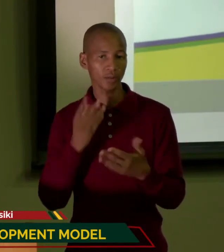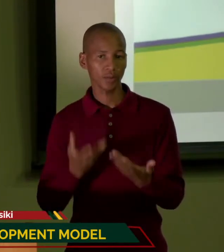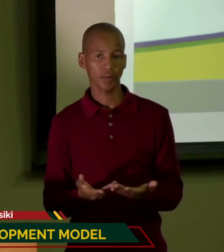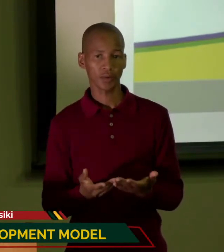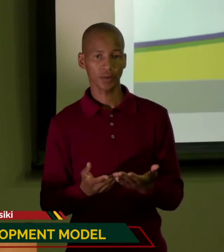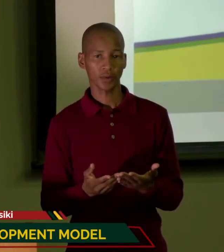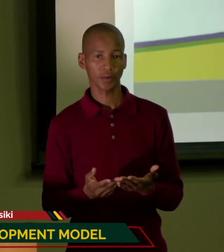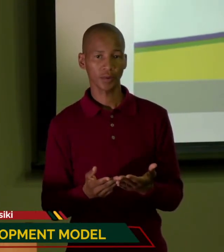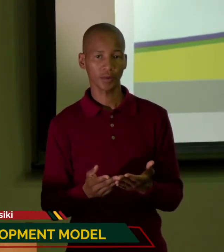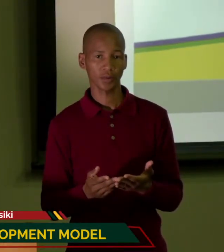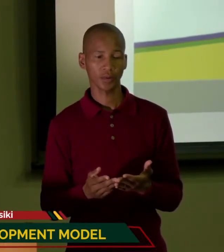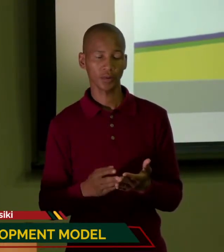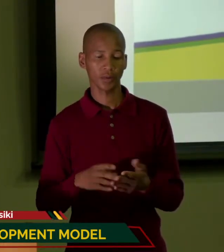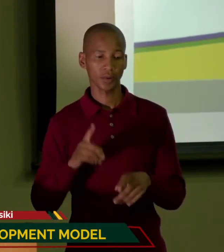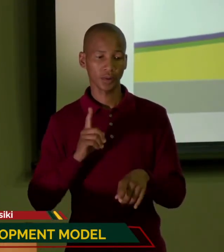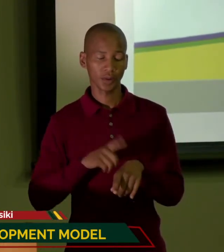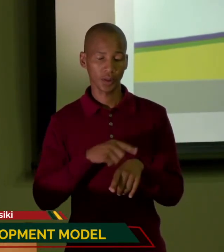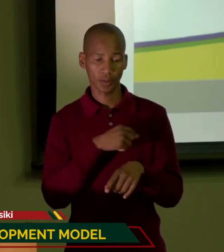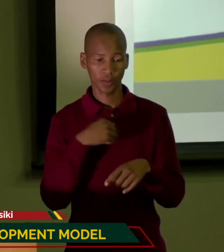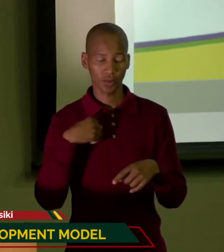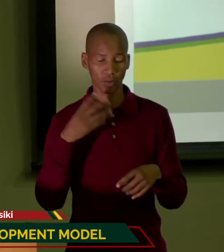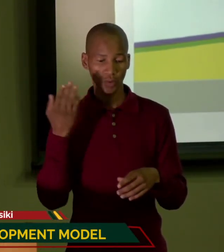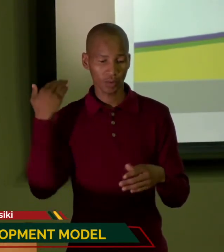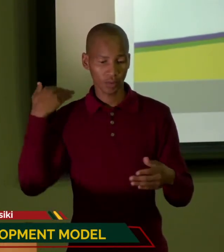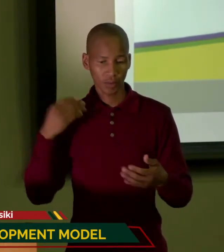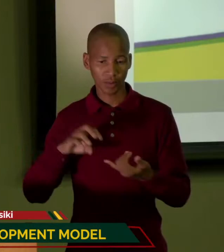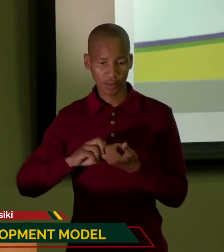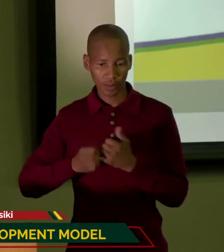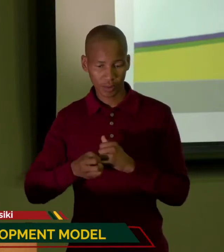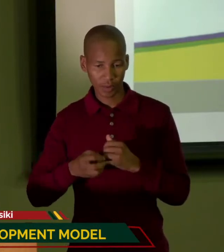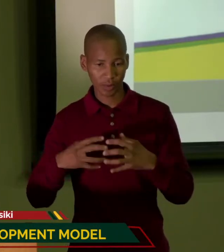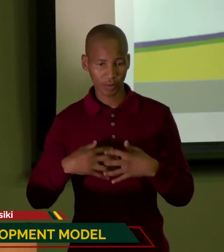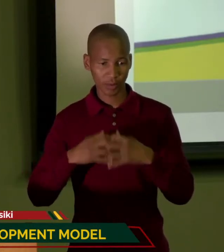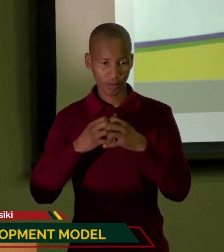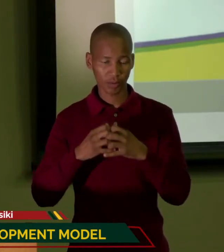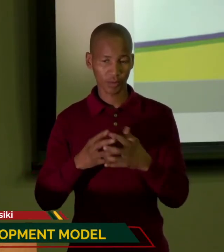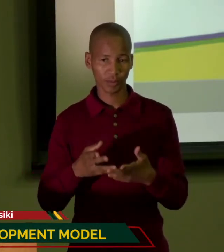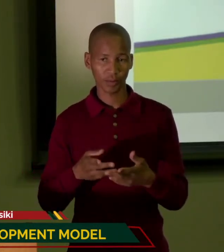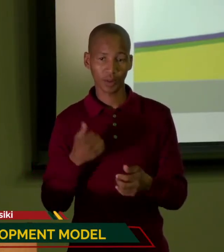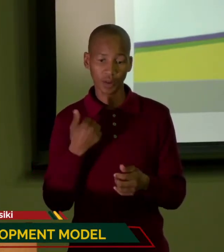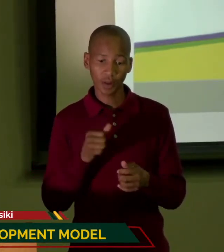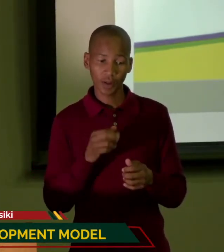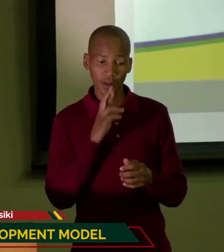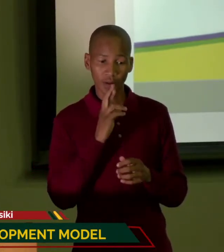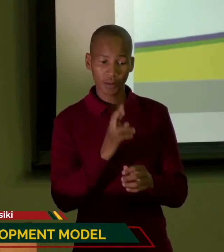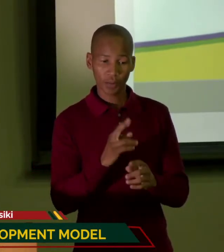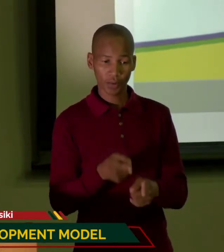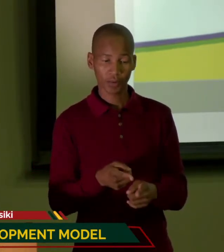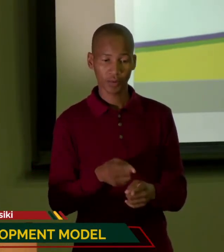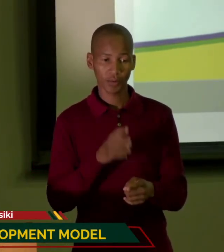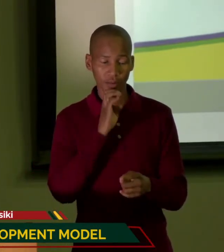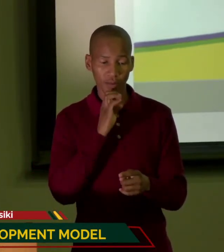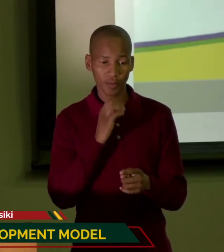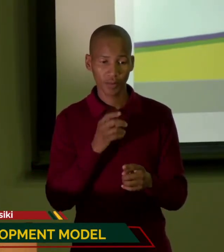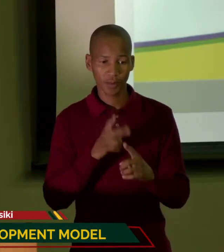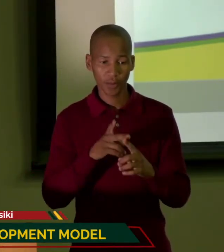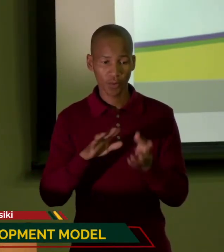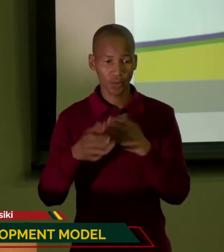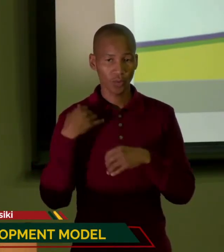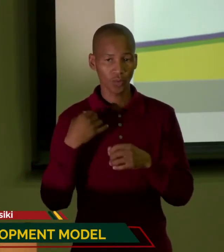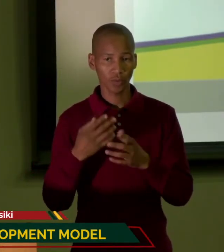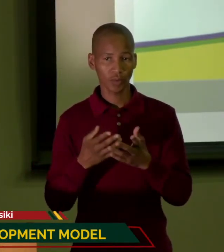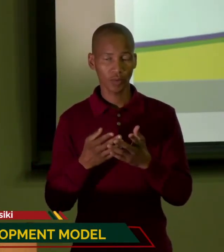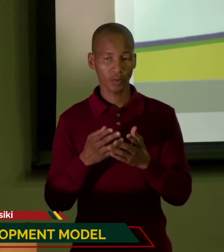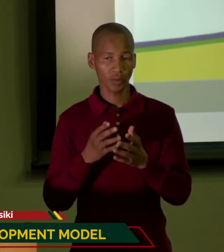we're trying this pilot. Then that this report, it will give a background on the